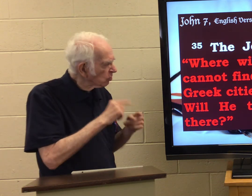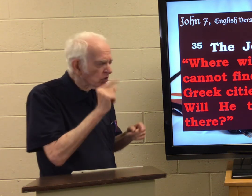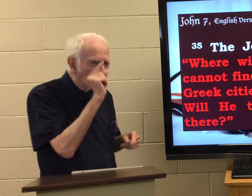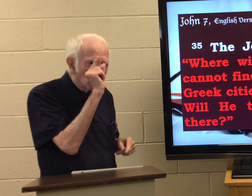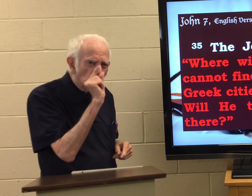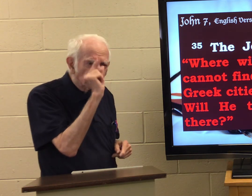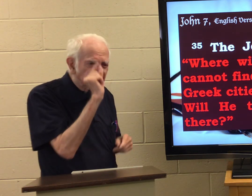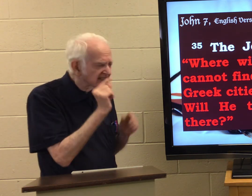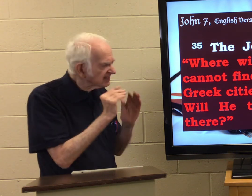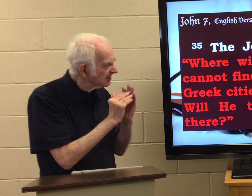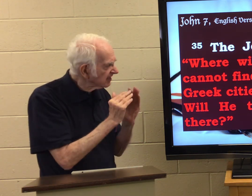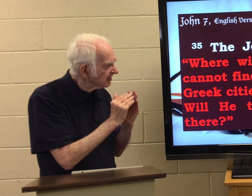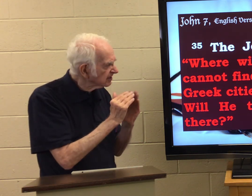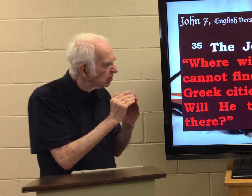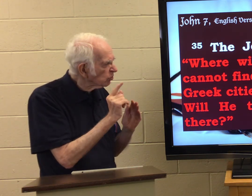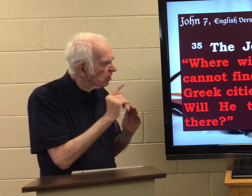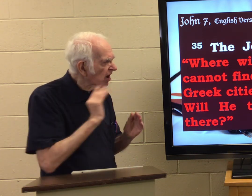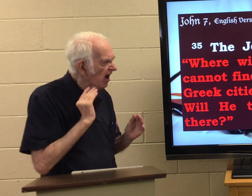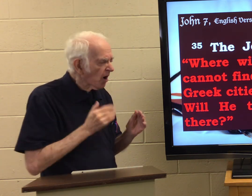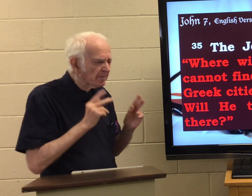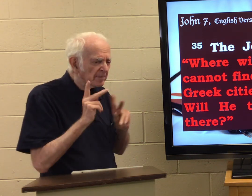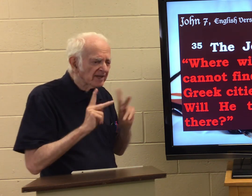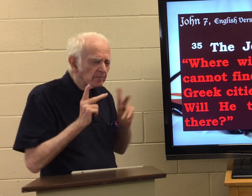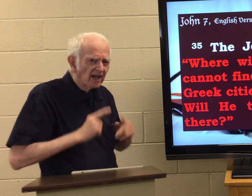the Greek cities where our people live?